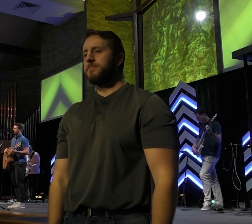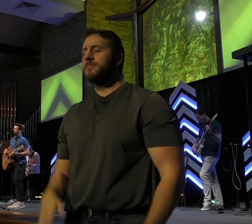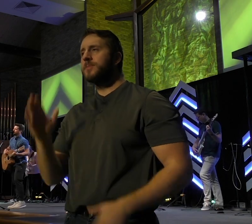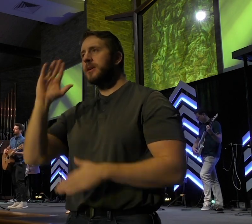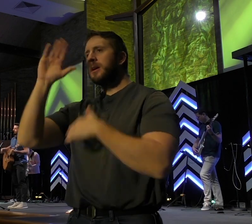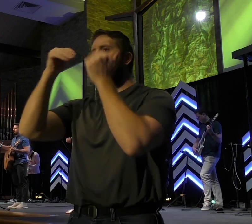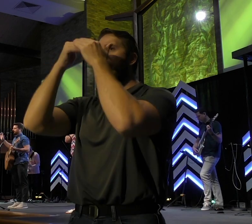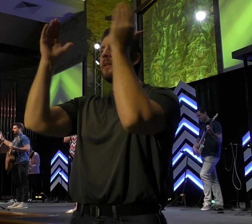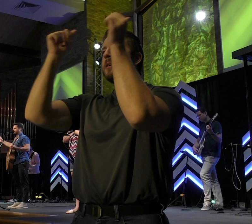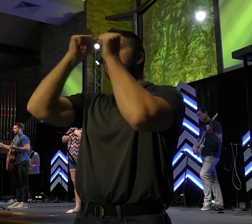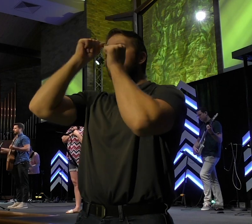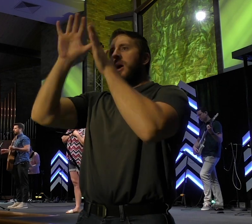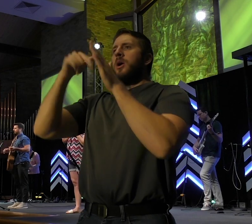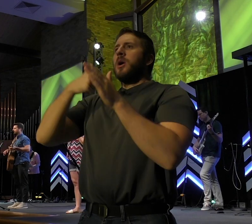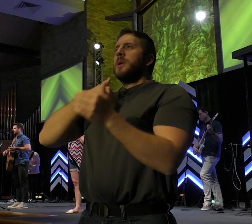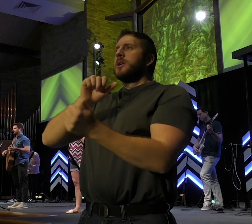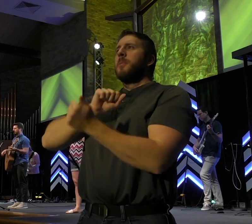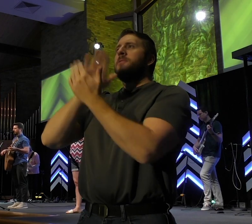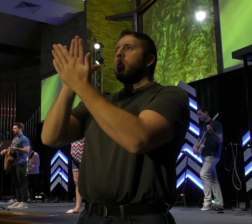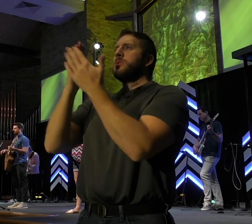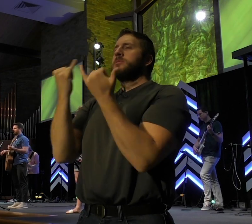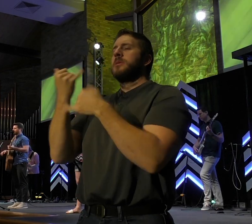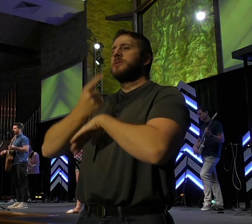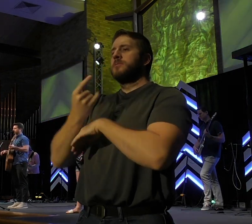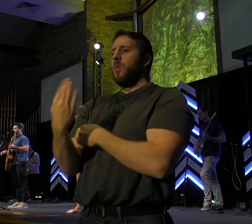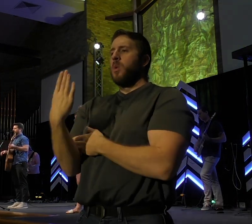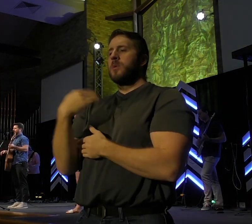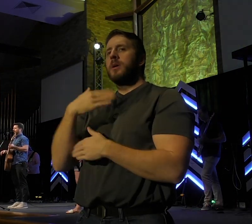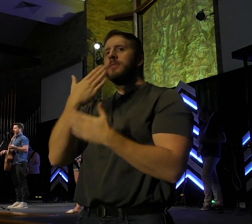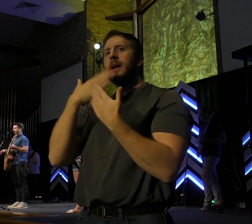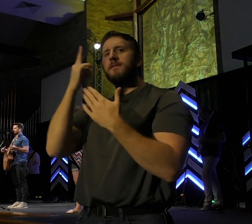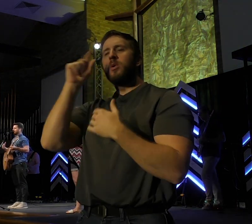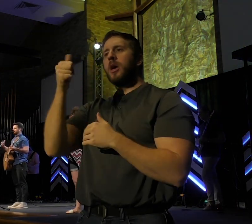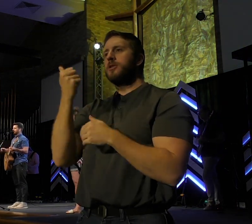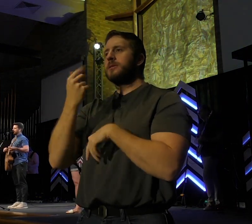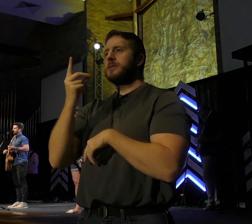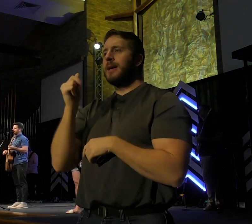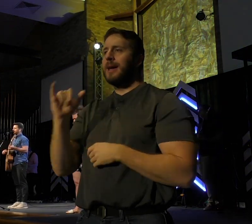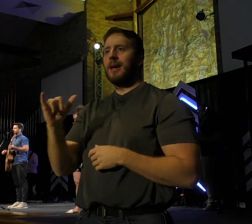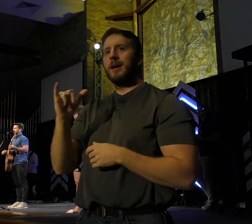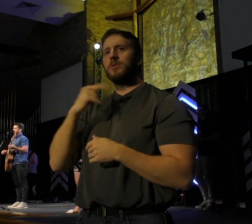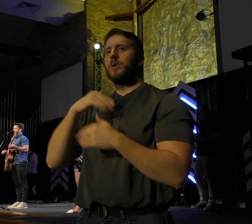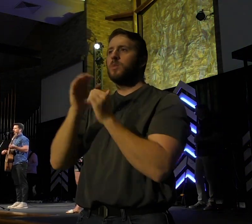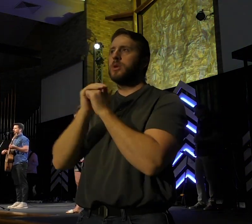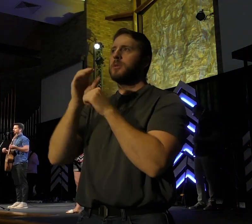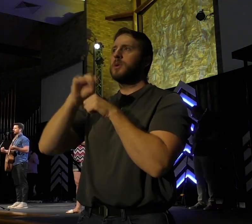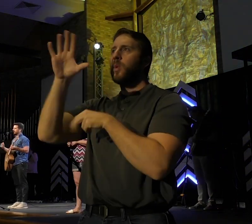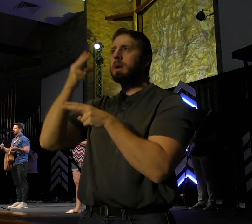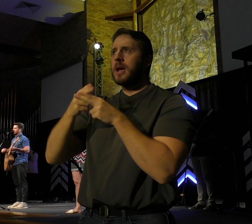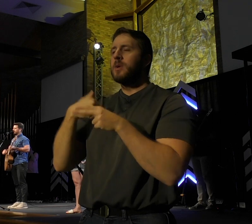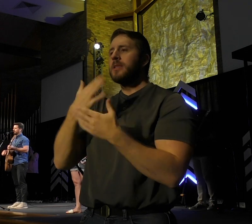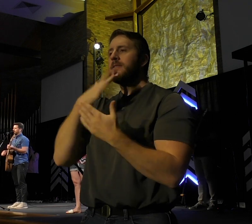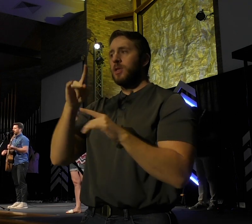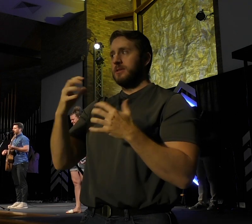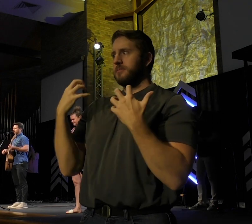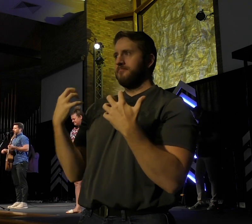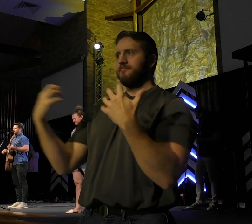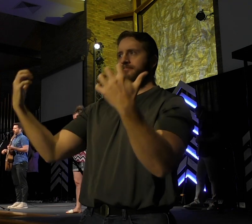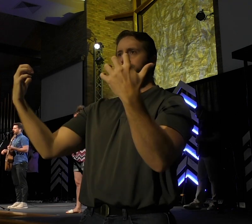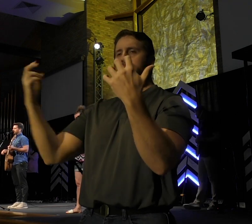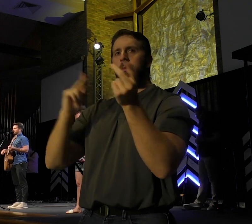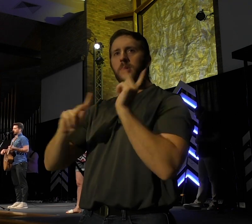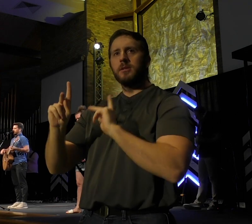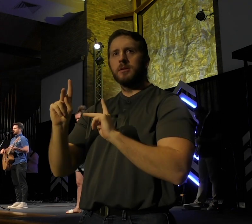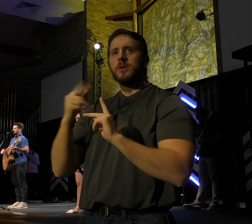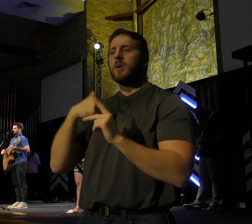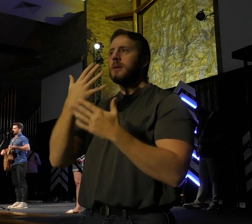Dear Heavenly Father, we come to this morning just grateful for another day that we have to worship your great name. We thank you for this congregation.